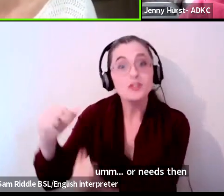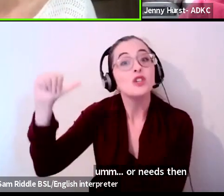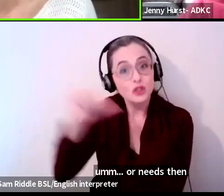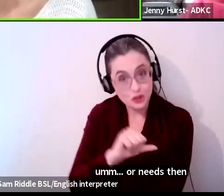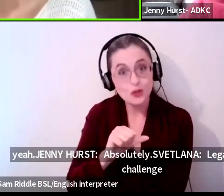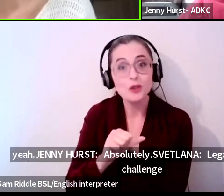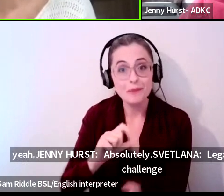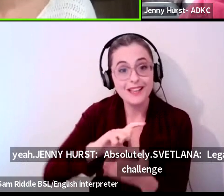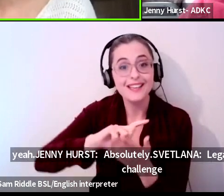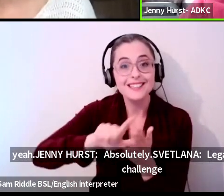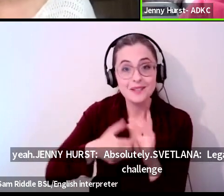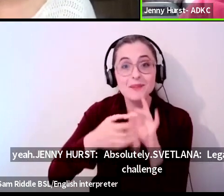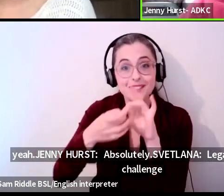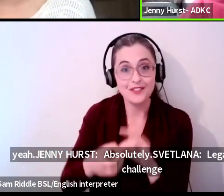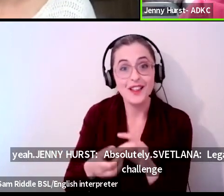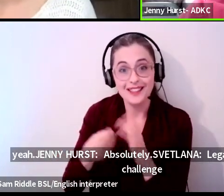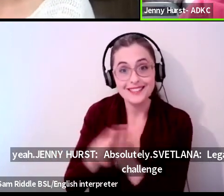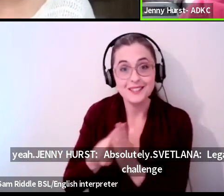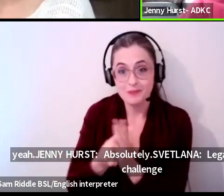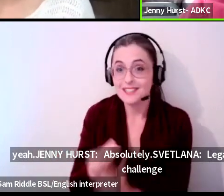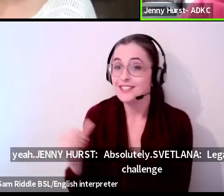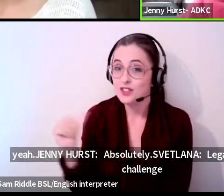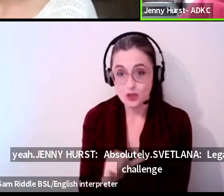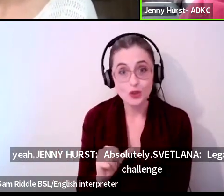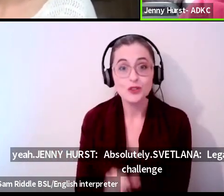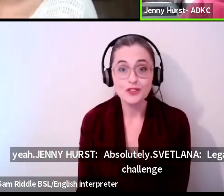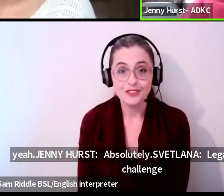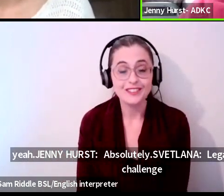be DRE. Me too.